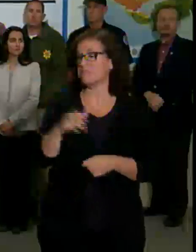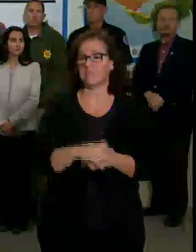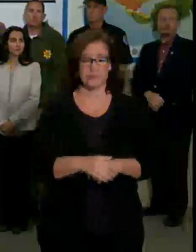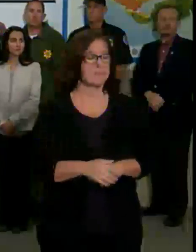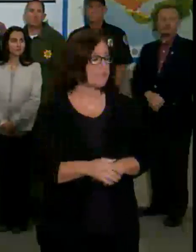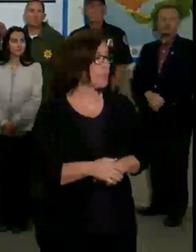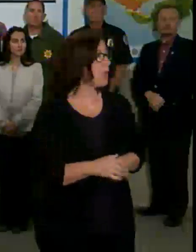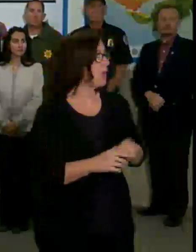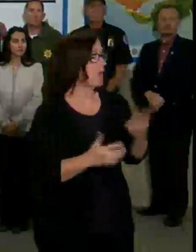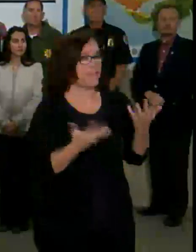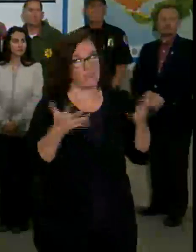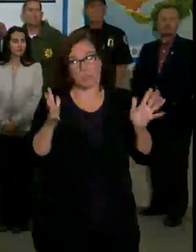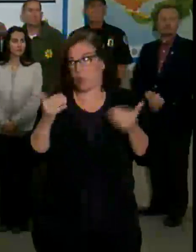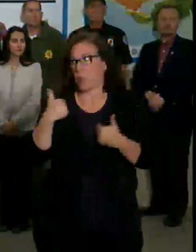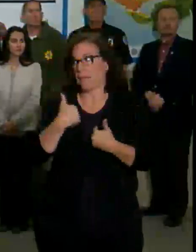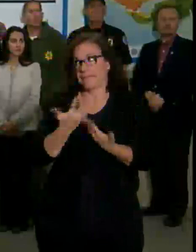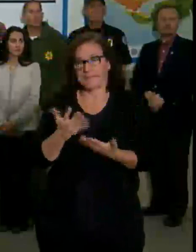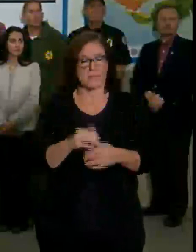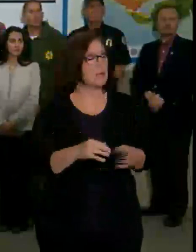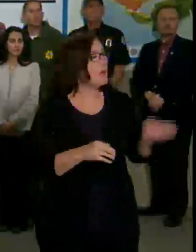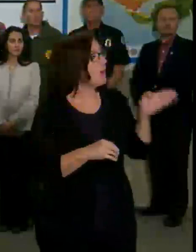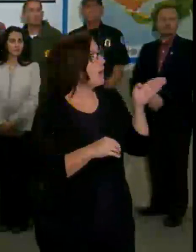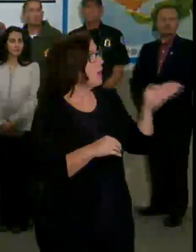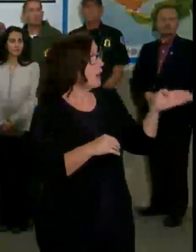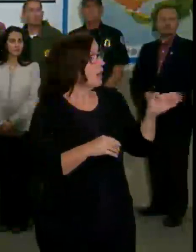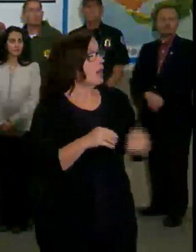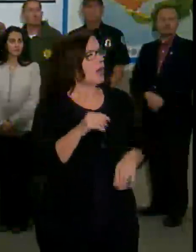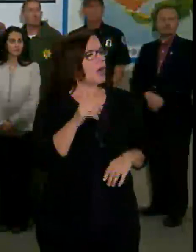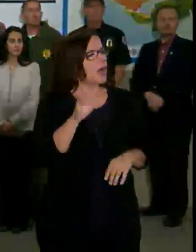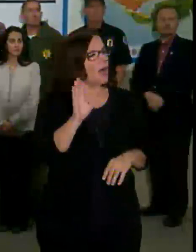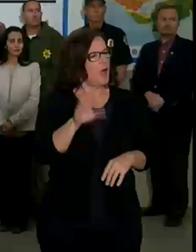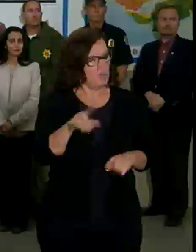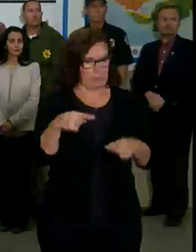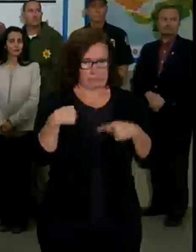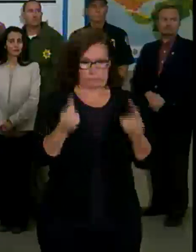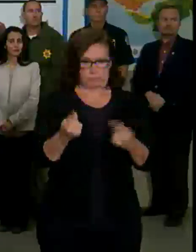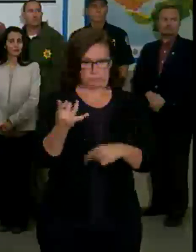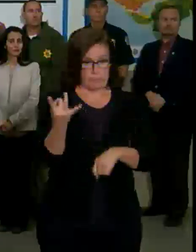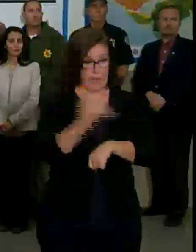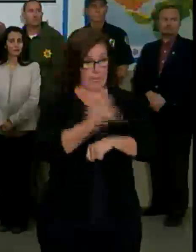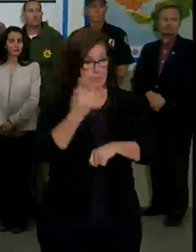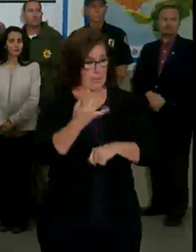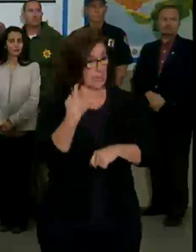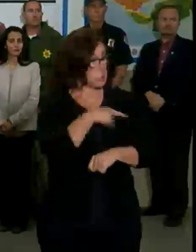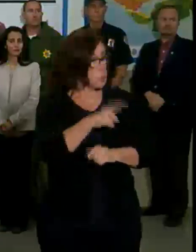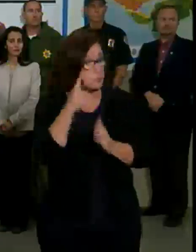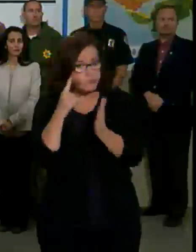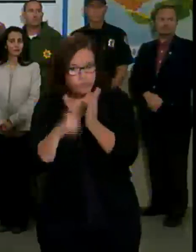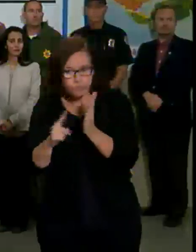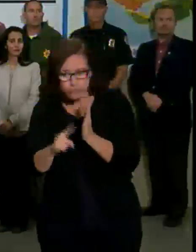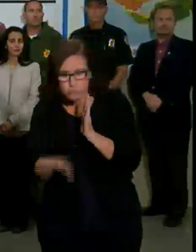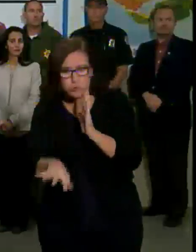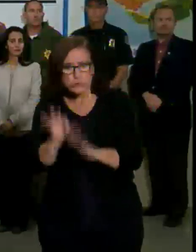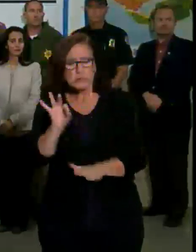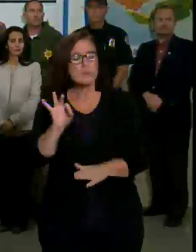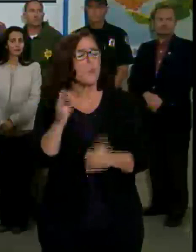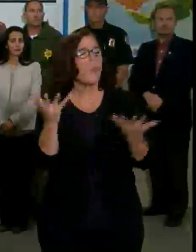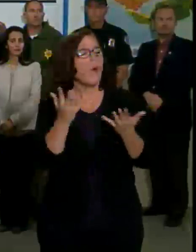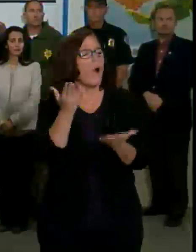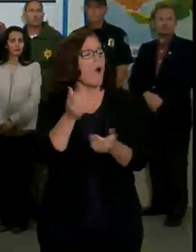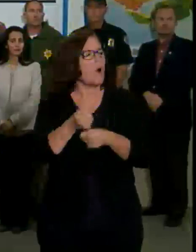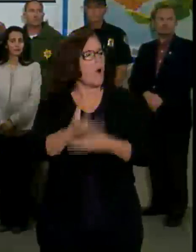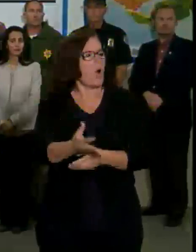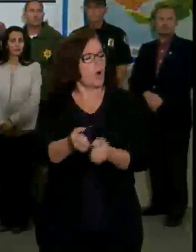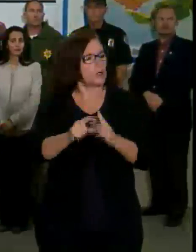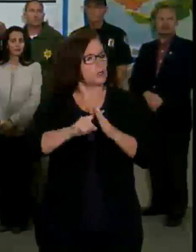this incident right now. Have we come any closer to determining an actual cause or point of origin for the fire in Fillmore, up in that area? What might have